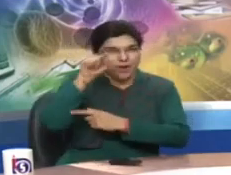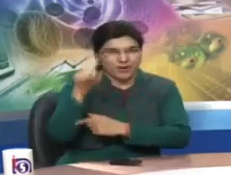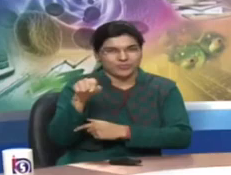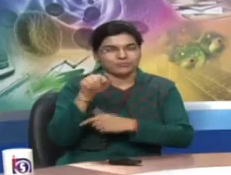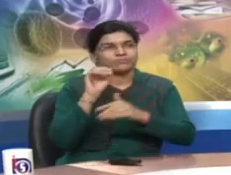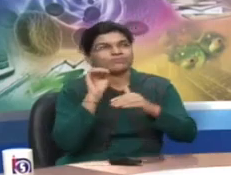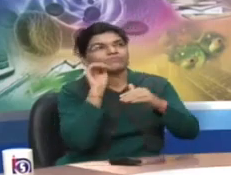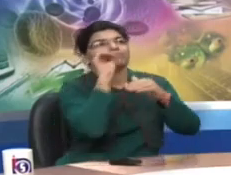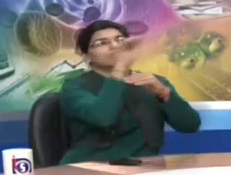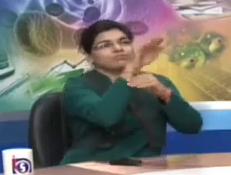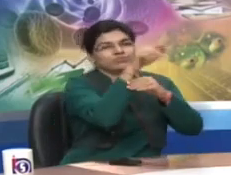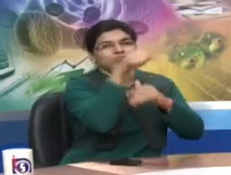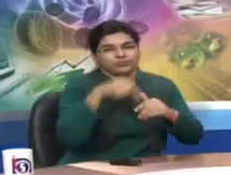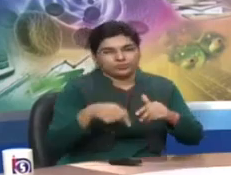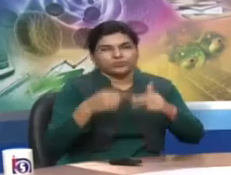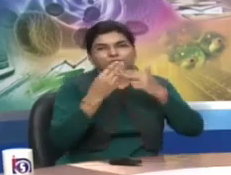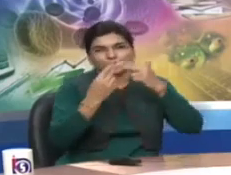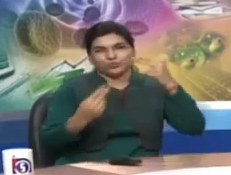has received from his father.